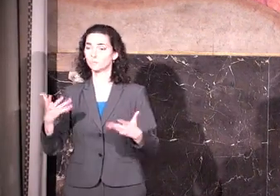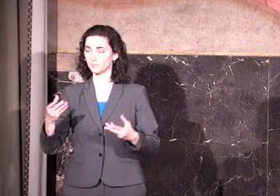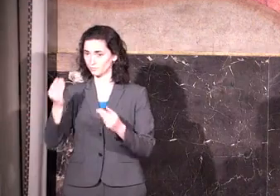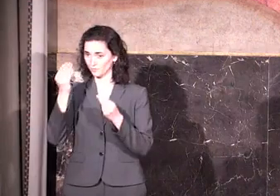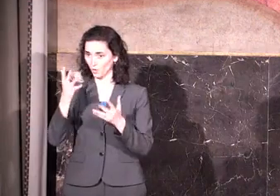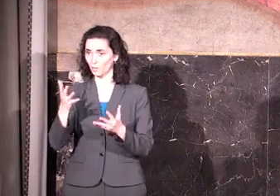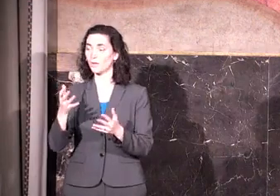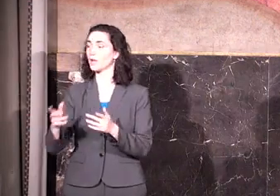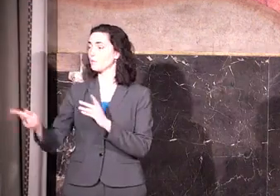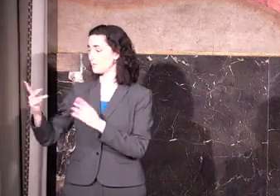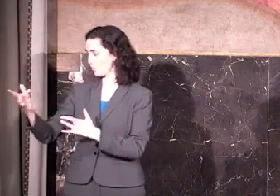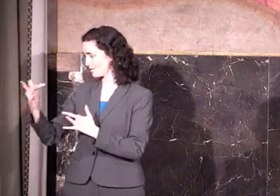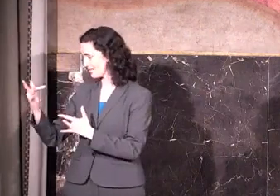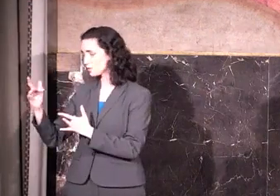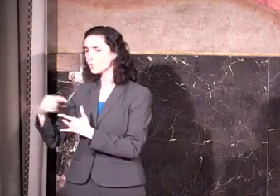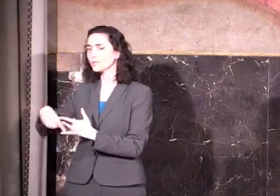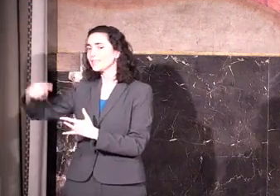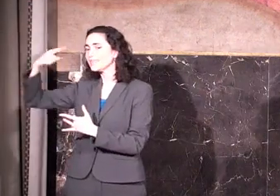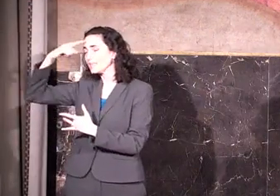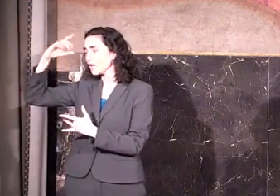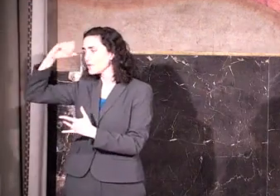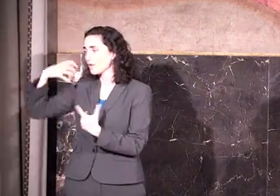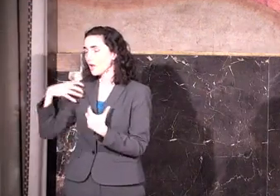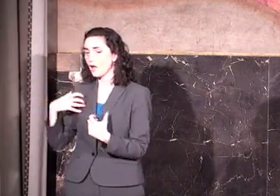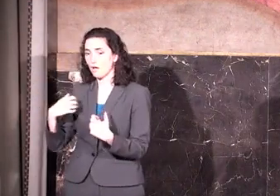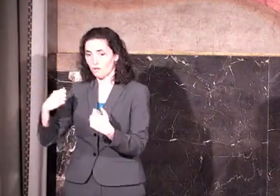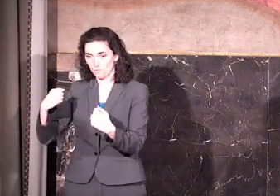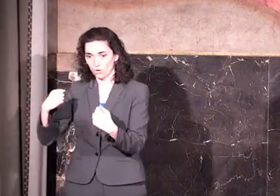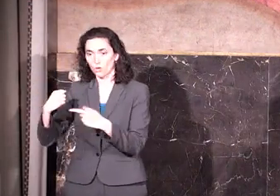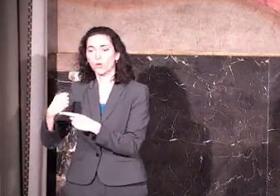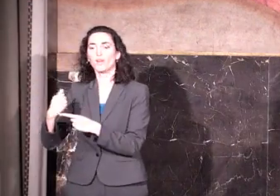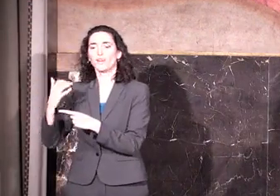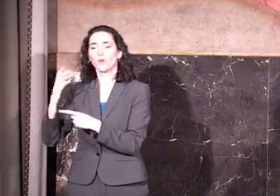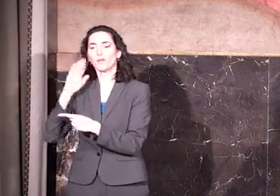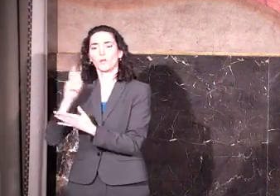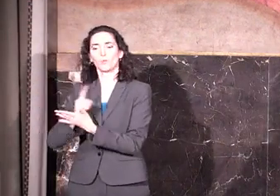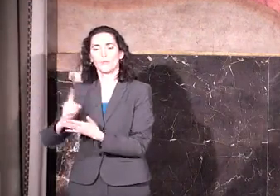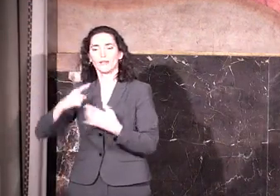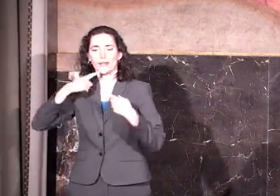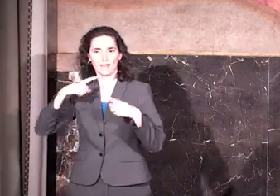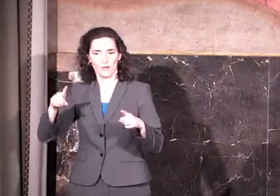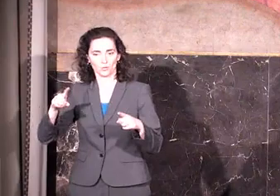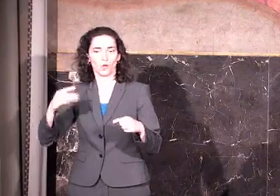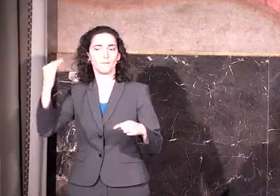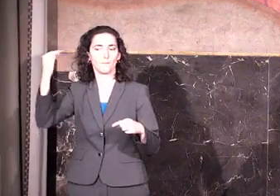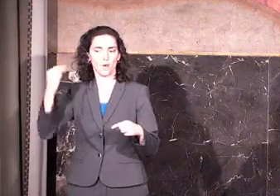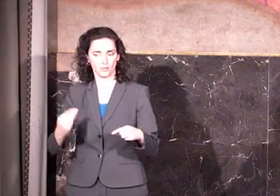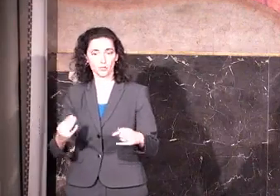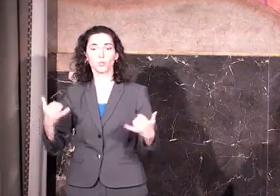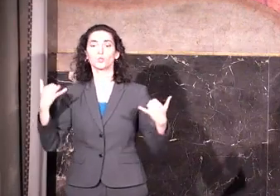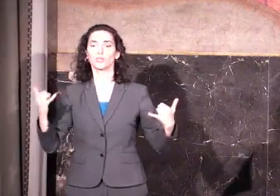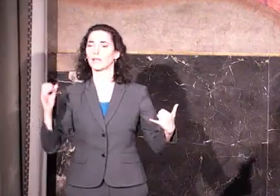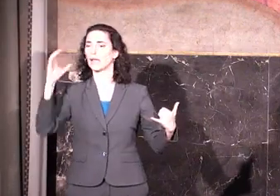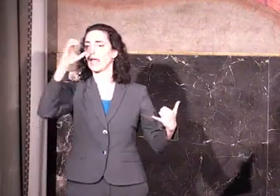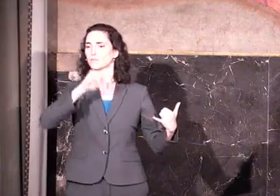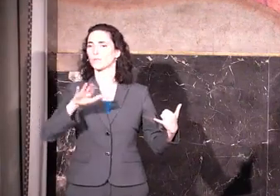individuals who've recovered. That update will come out on Mondays, and so today's estimate is that